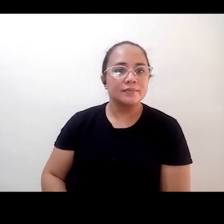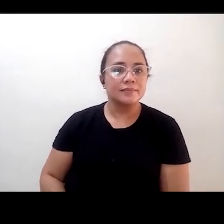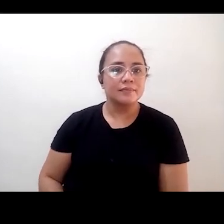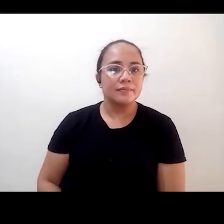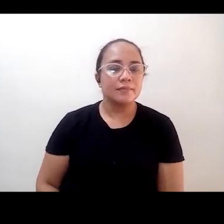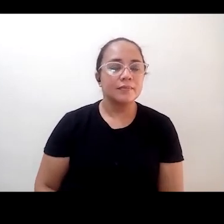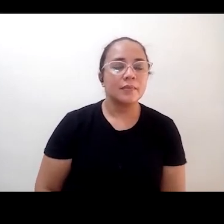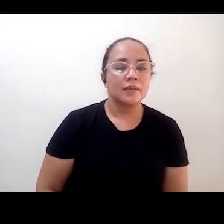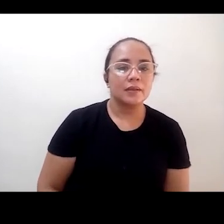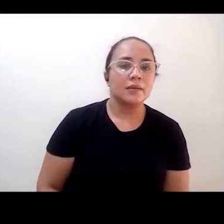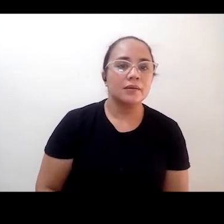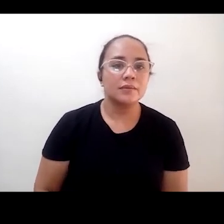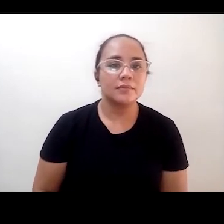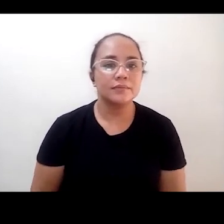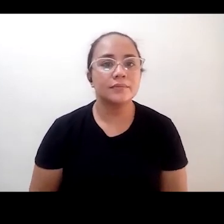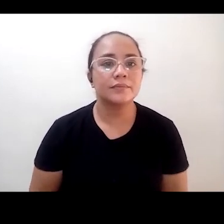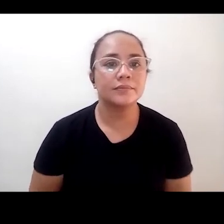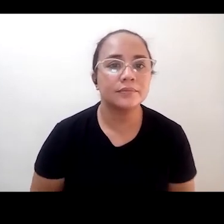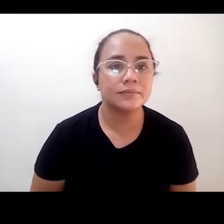Okay.